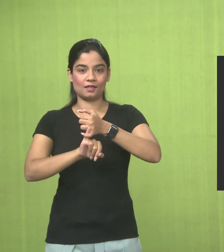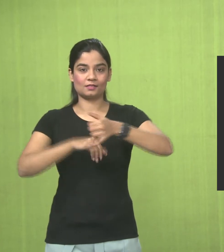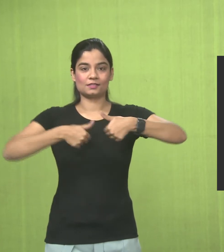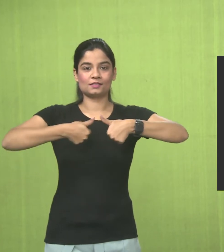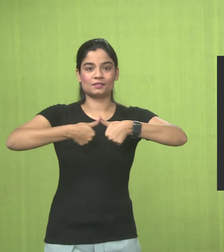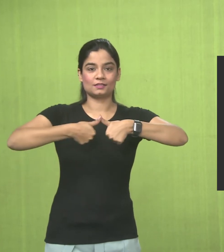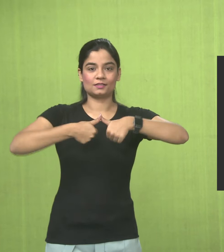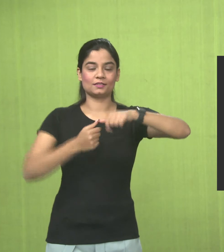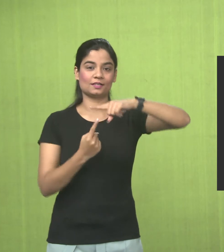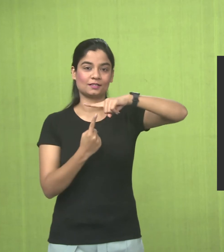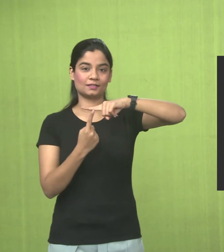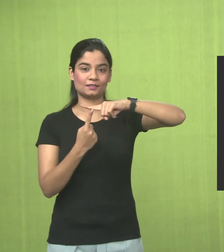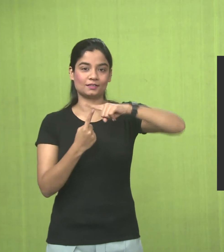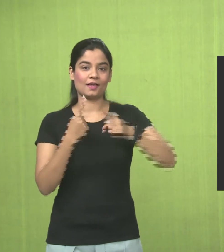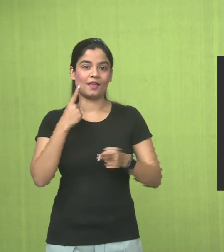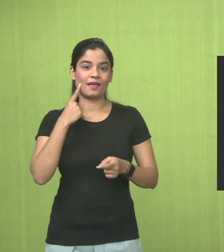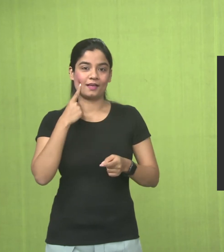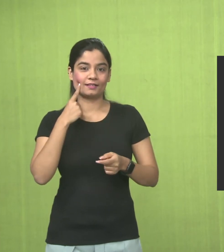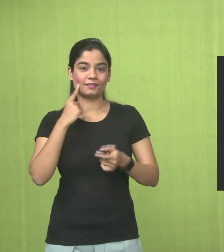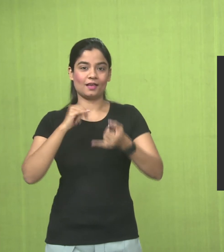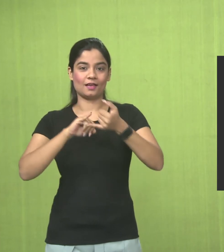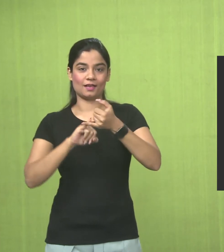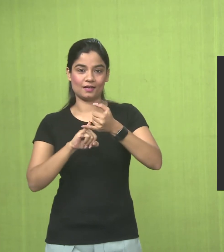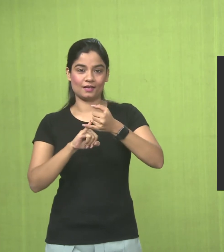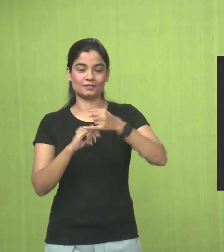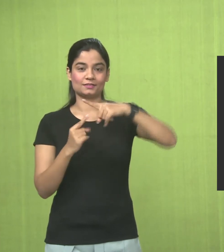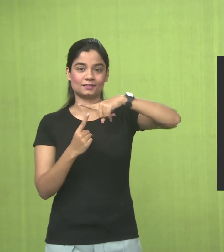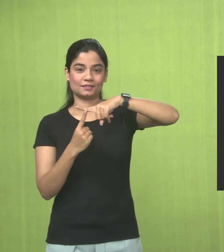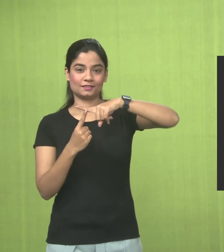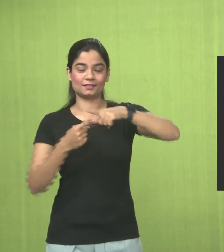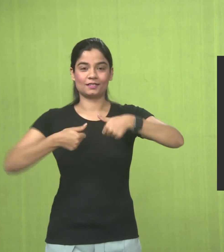Satisfaction. Fulfillment of one's wishes, expectations or needs.